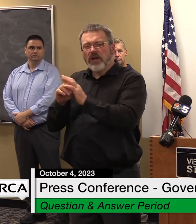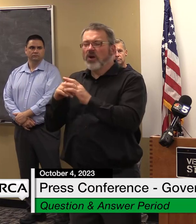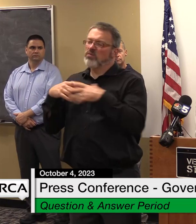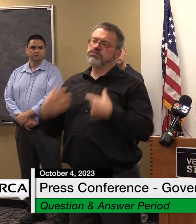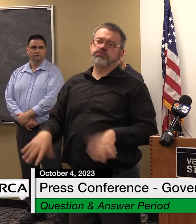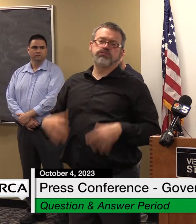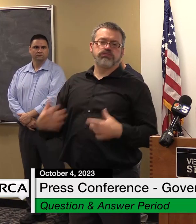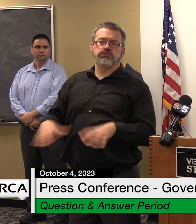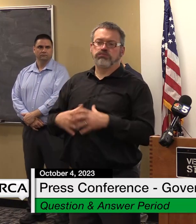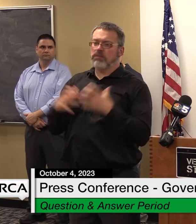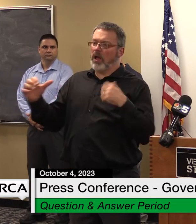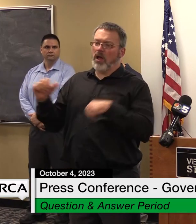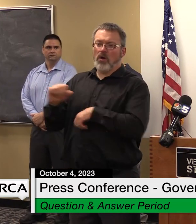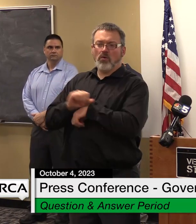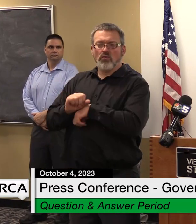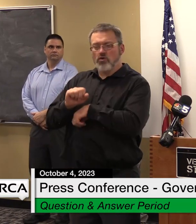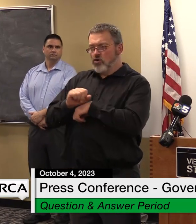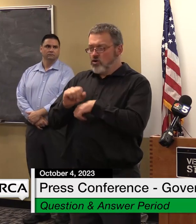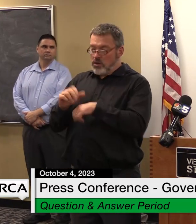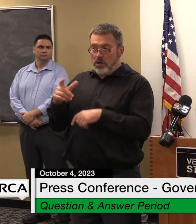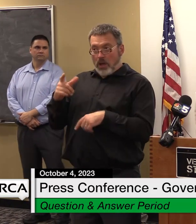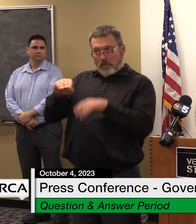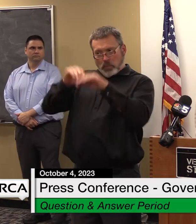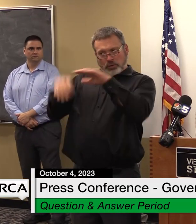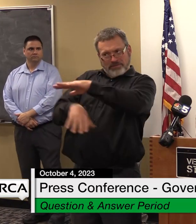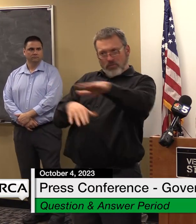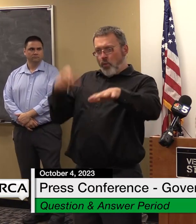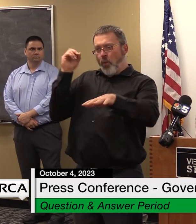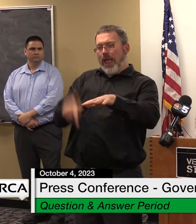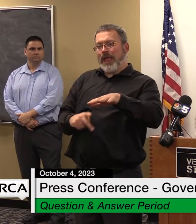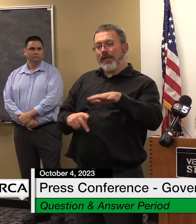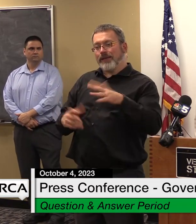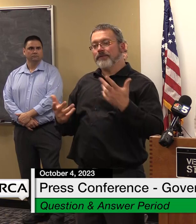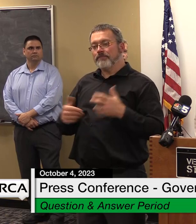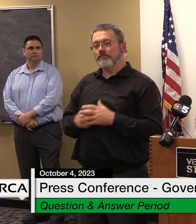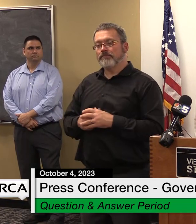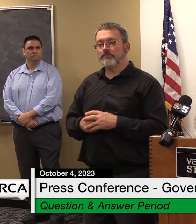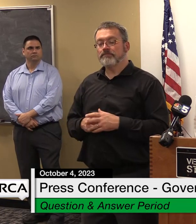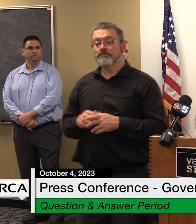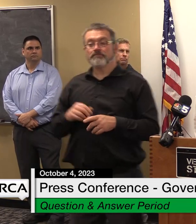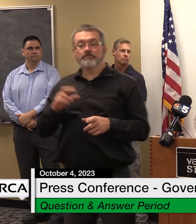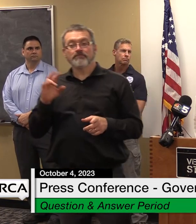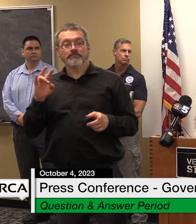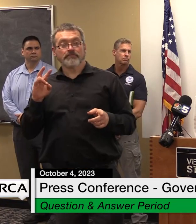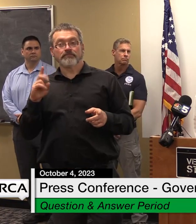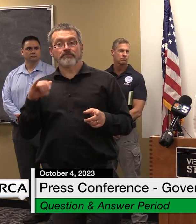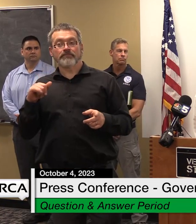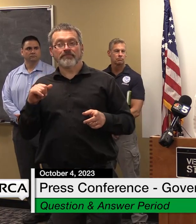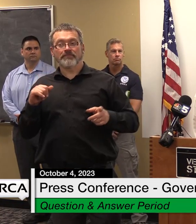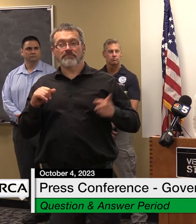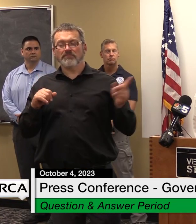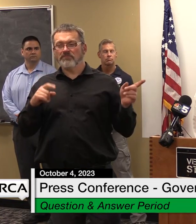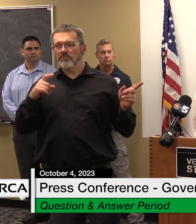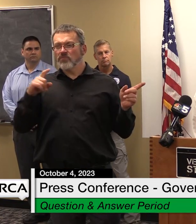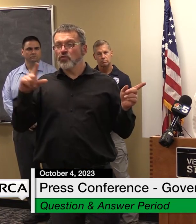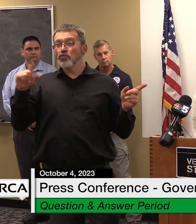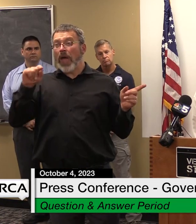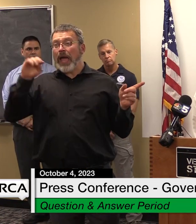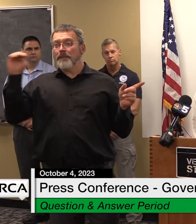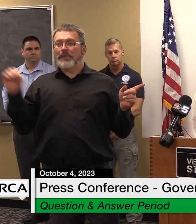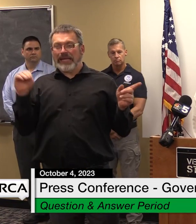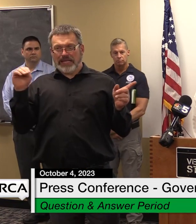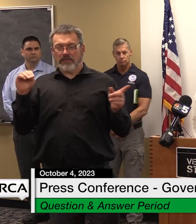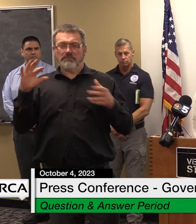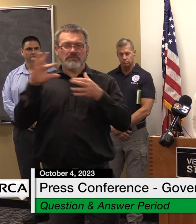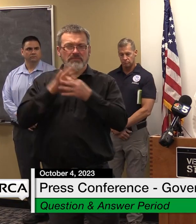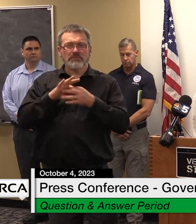Did you see the story that estimated the cost of $100 million to state facilities in Montpelier from the floods? Do you agree